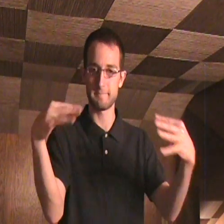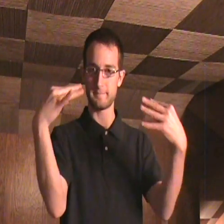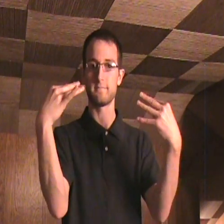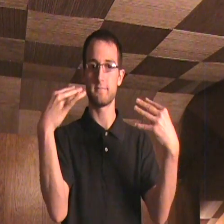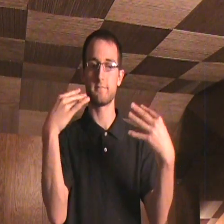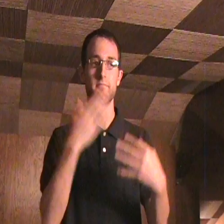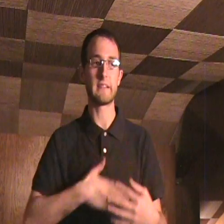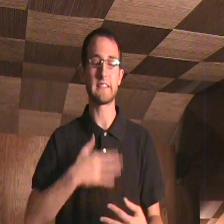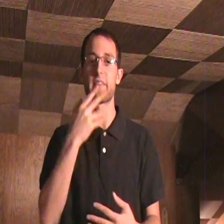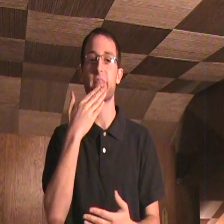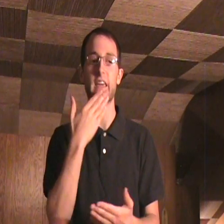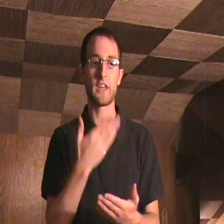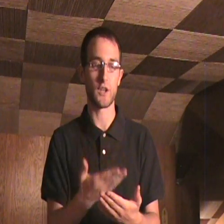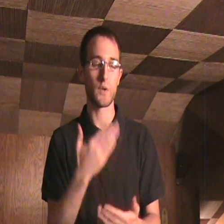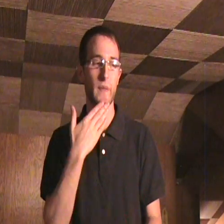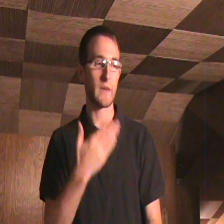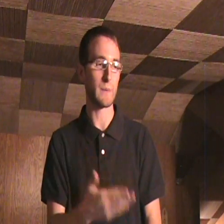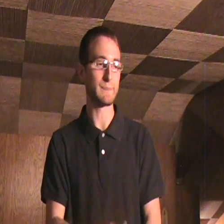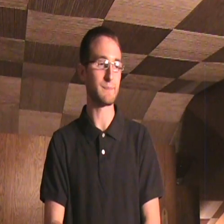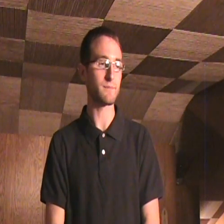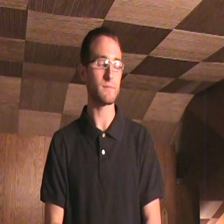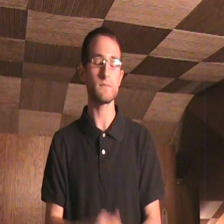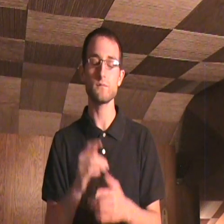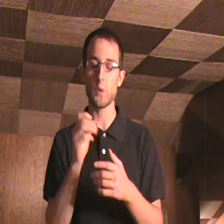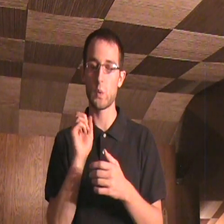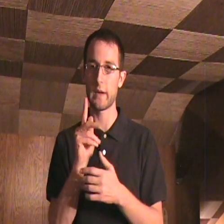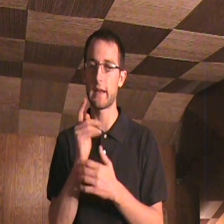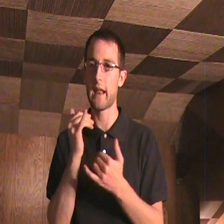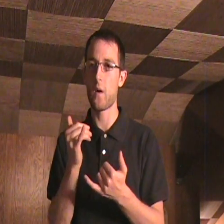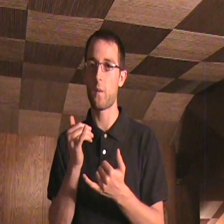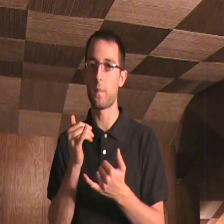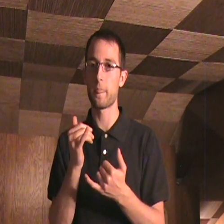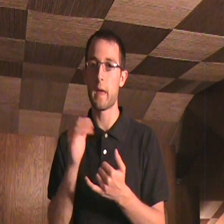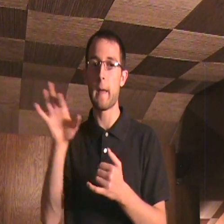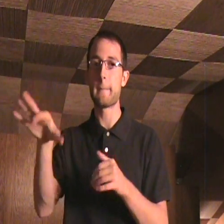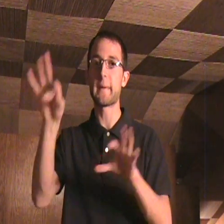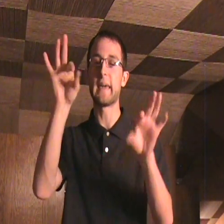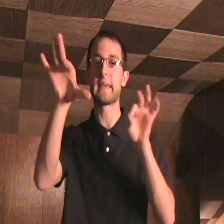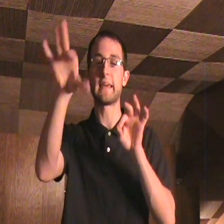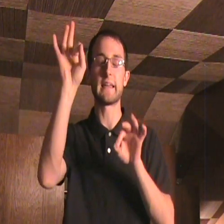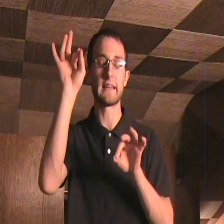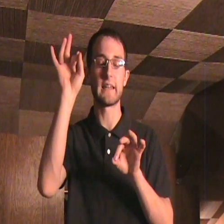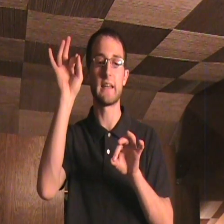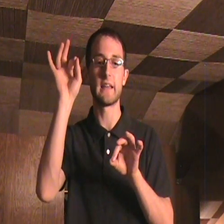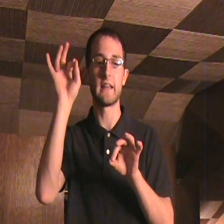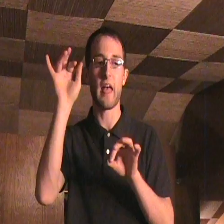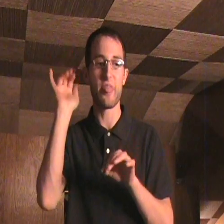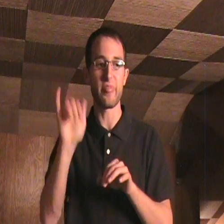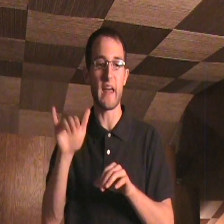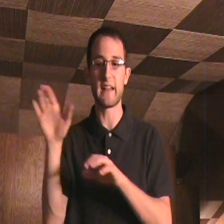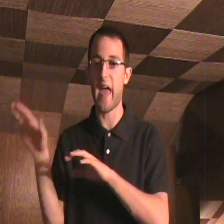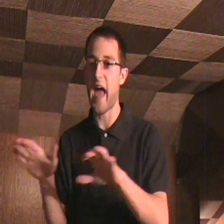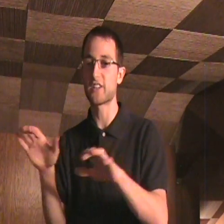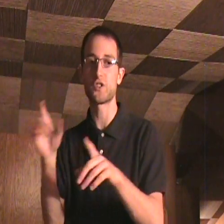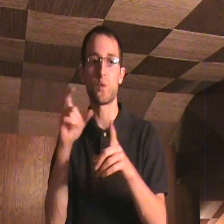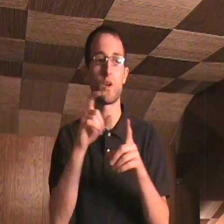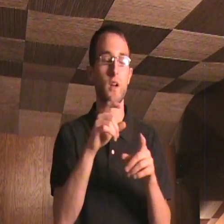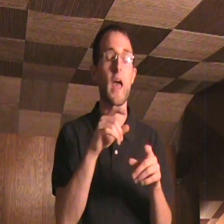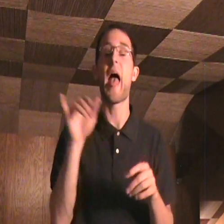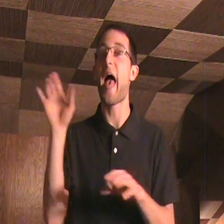better. How about picking? Is that an action word or a naming word? An action